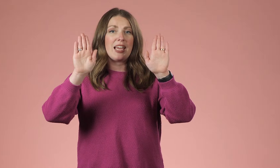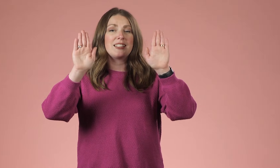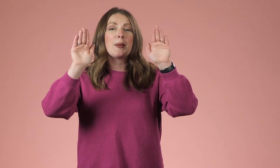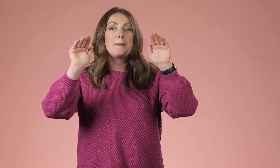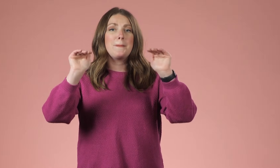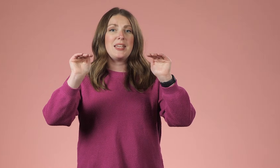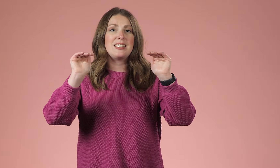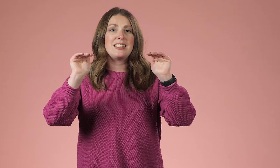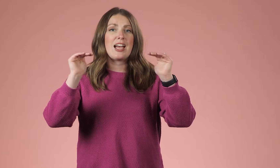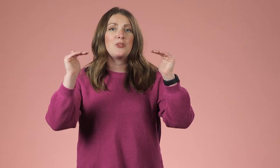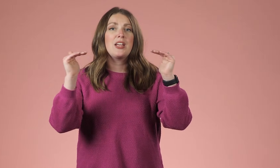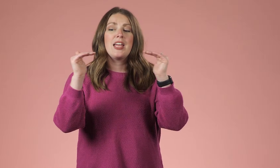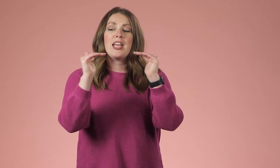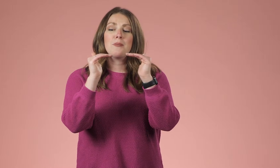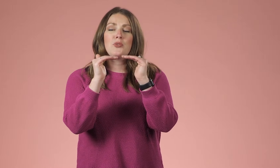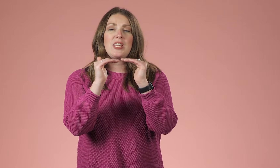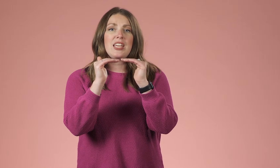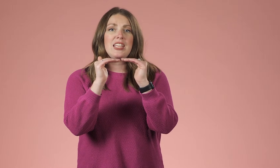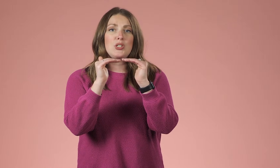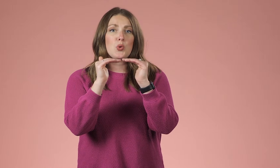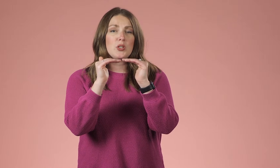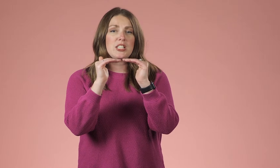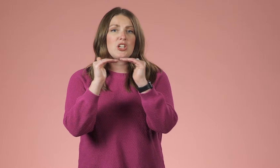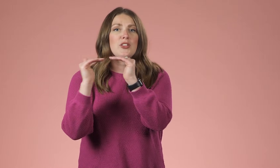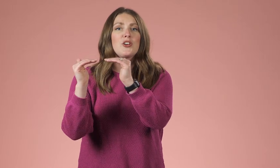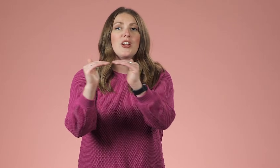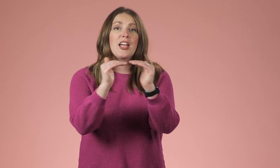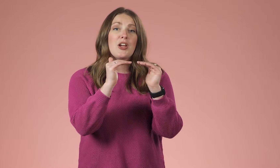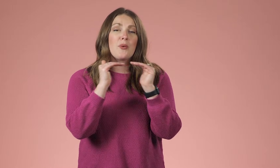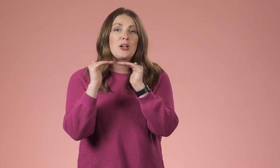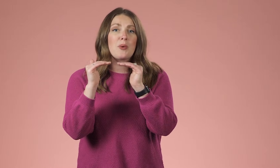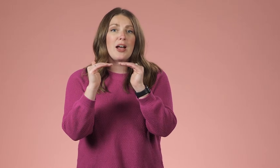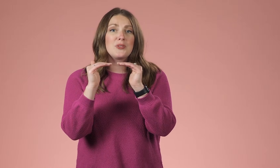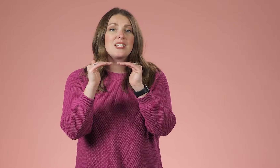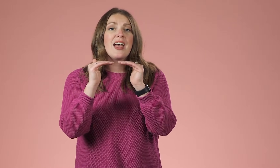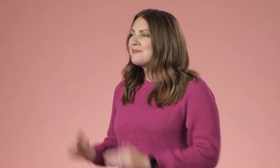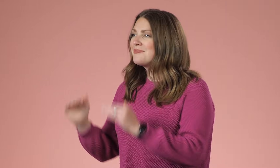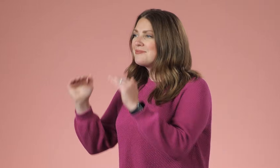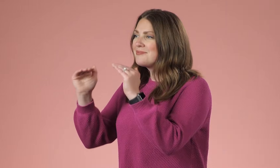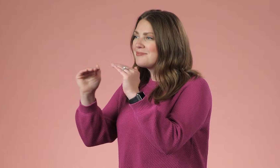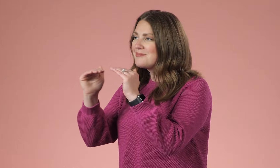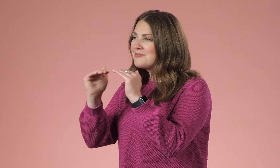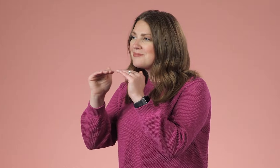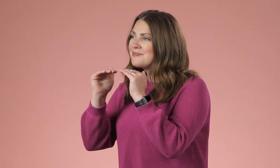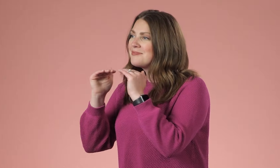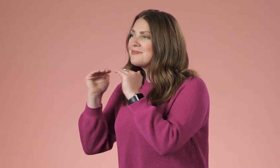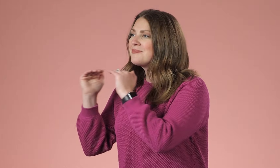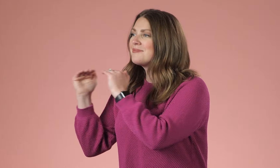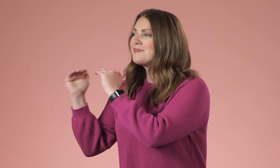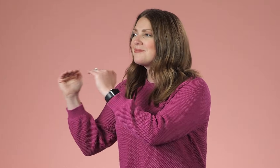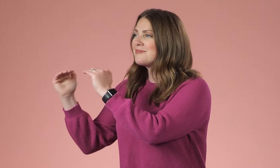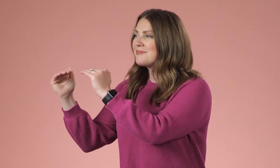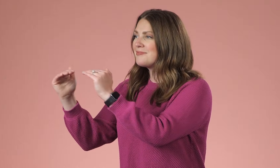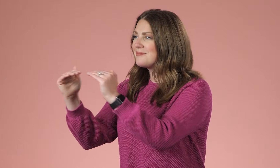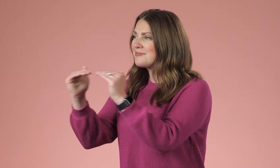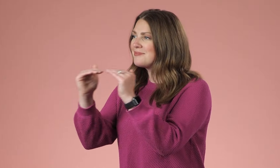hand bent down and moving in towards each other and going around. Everybody is equal to each